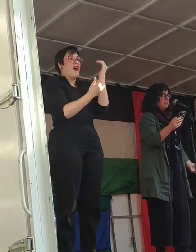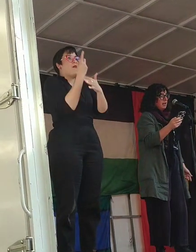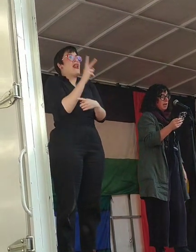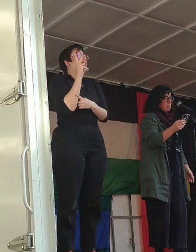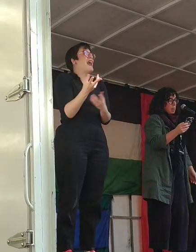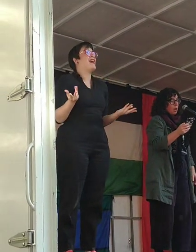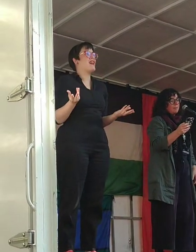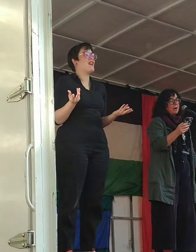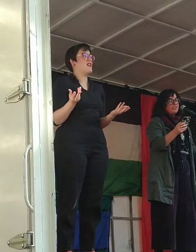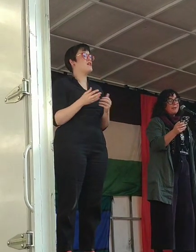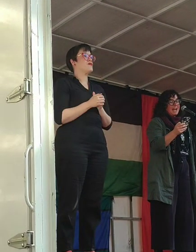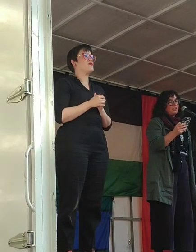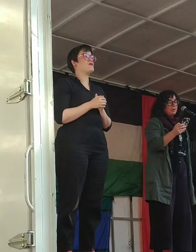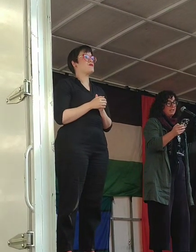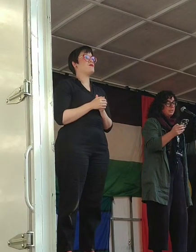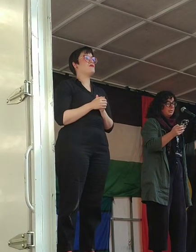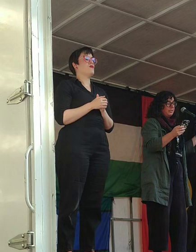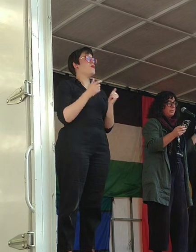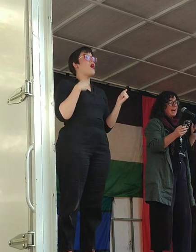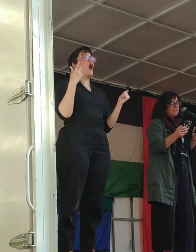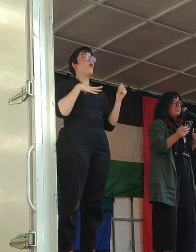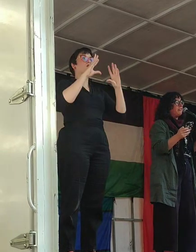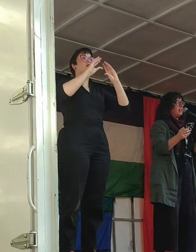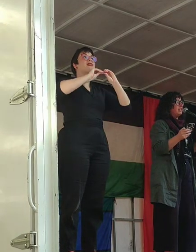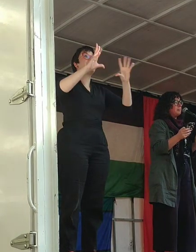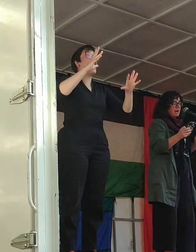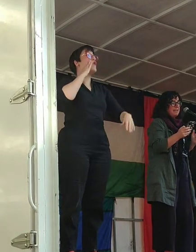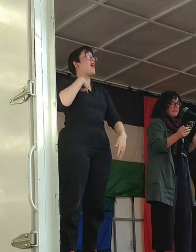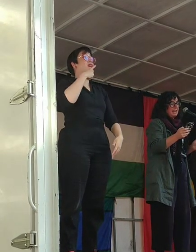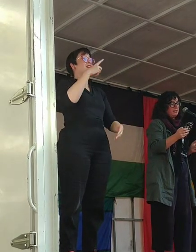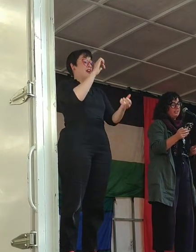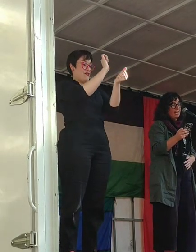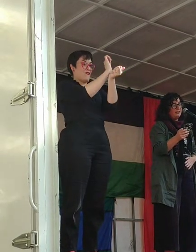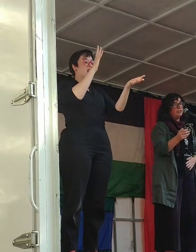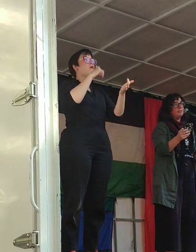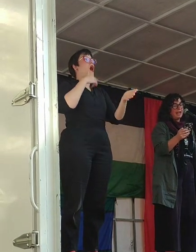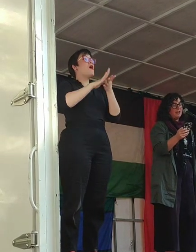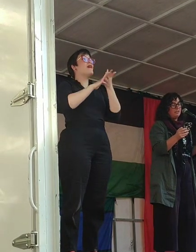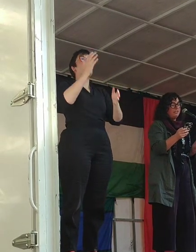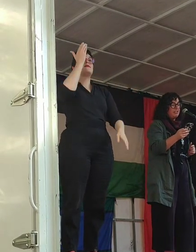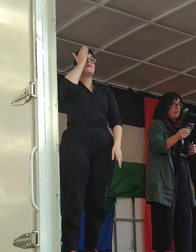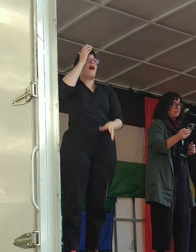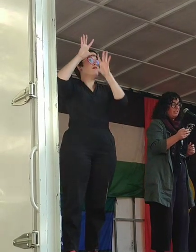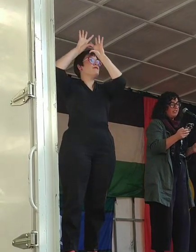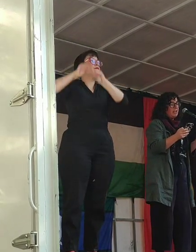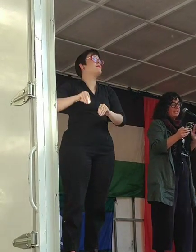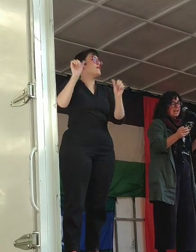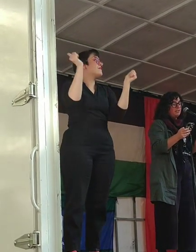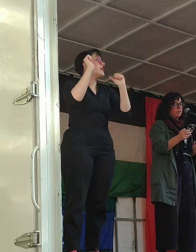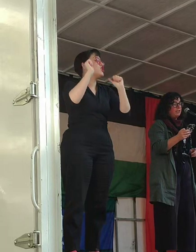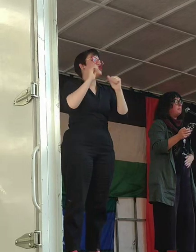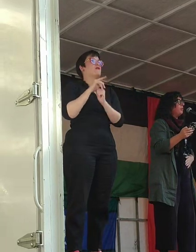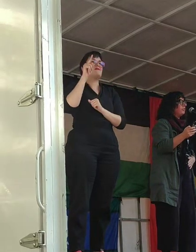to anyone. I want to be unequivocal that when I say freedom, I mean the end of Zionism, the end of state